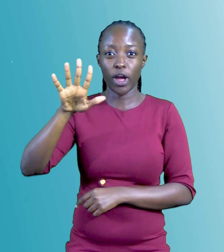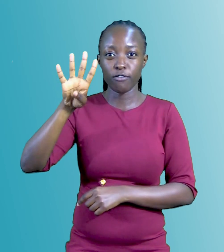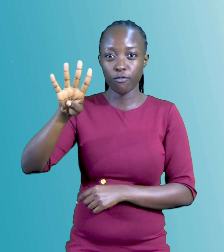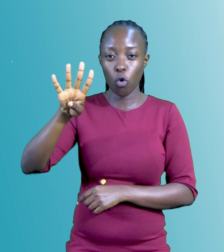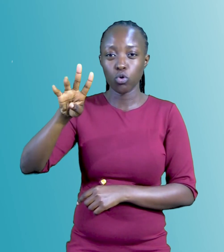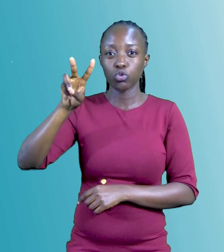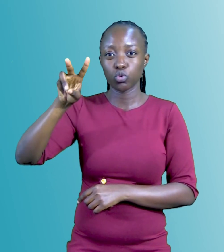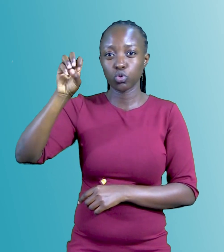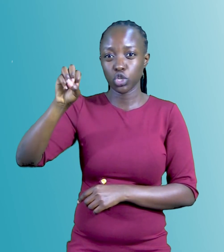2027